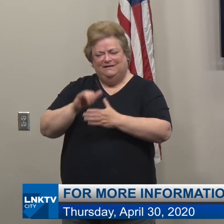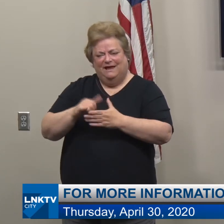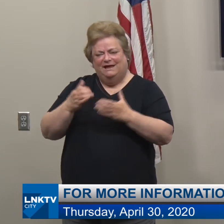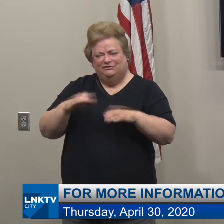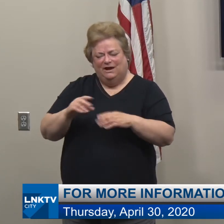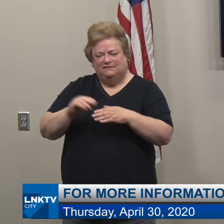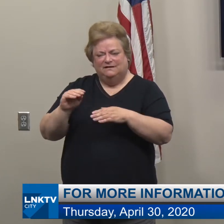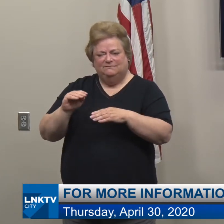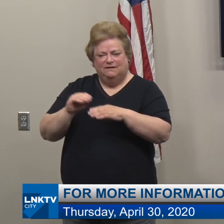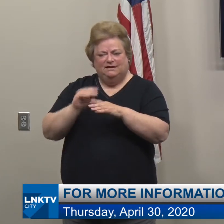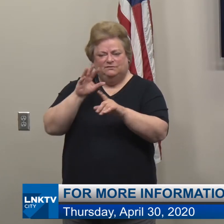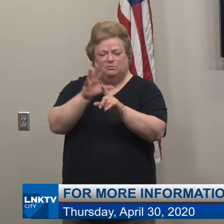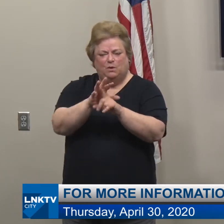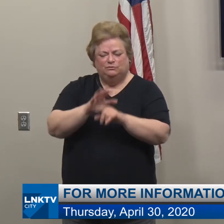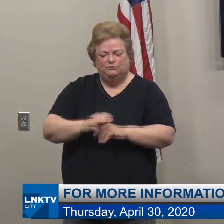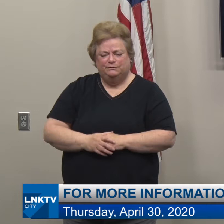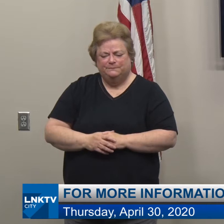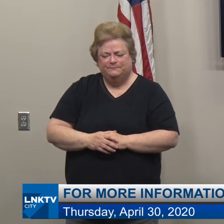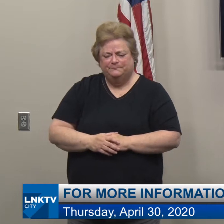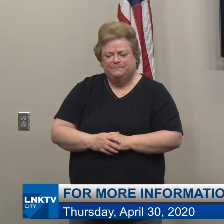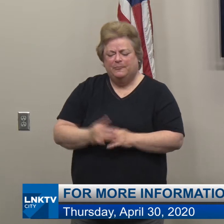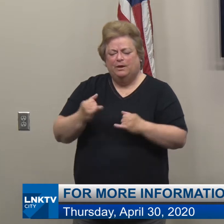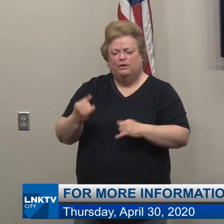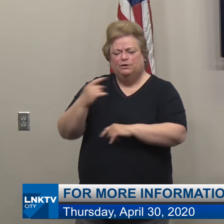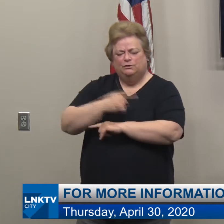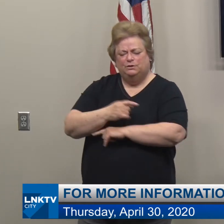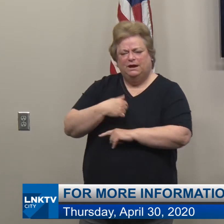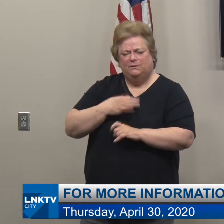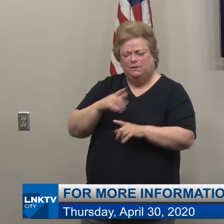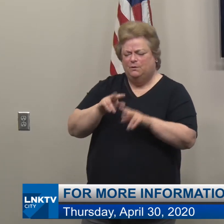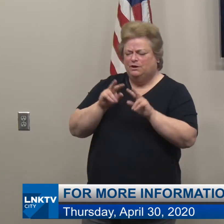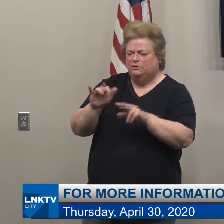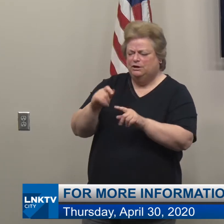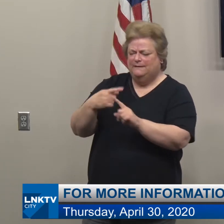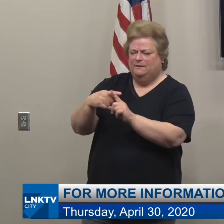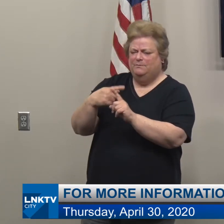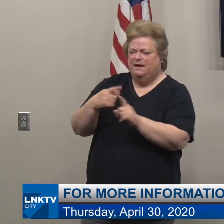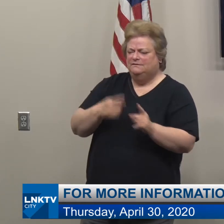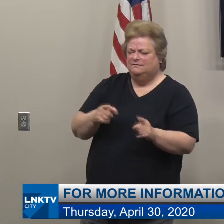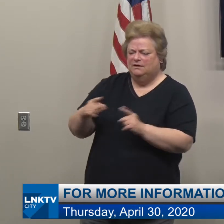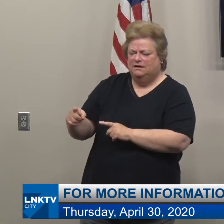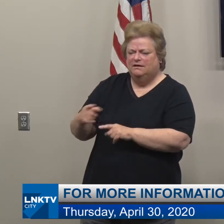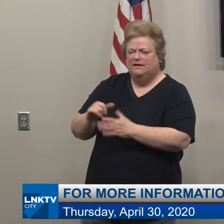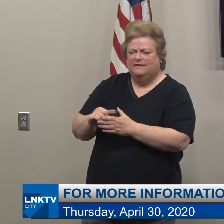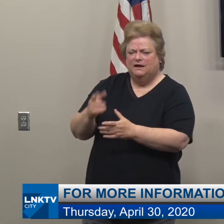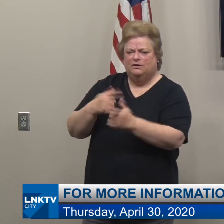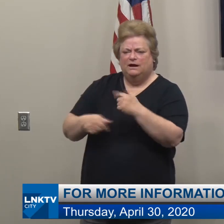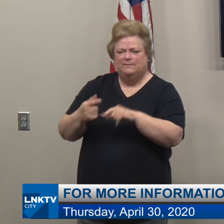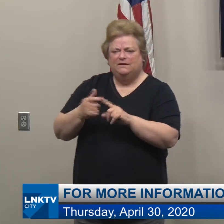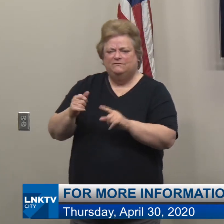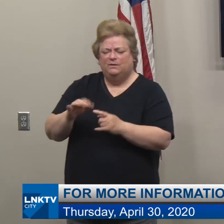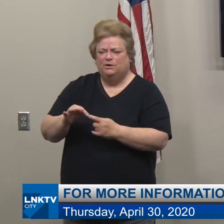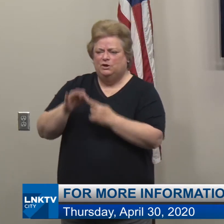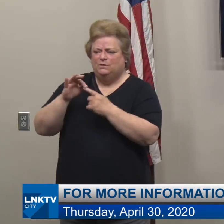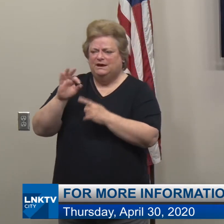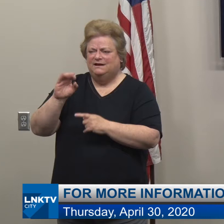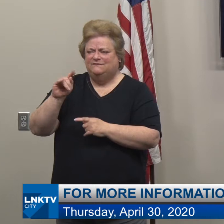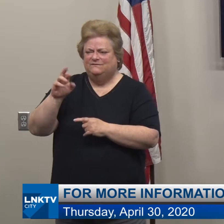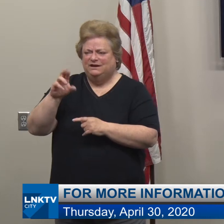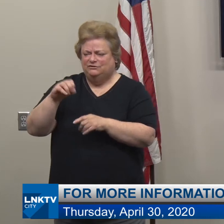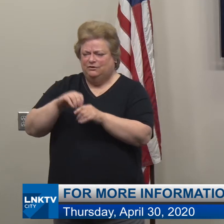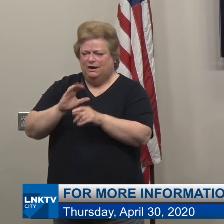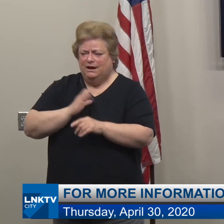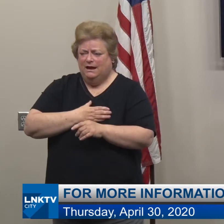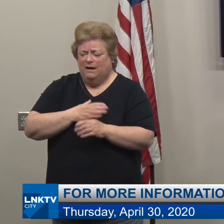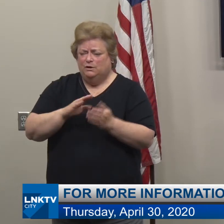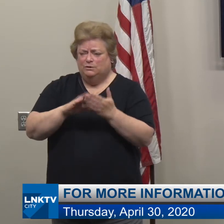For today's briefing, we want to shine a spotlight on the positive outcomes that are emerging from a unique feature of our community.